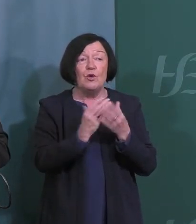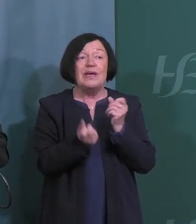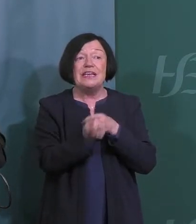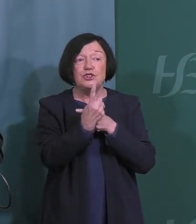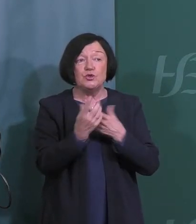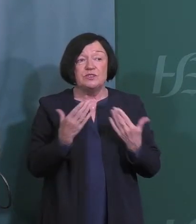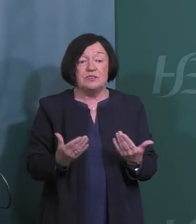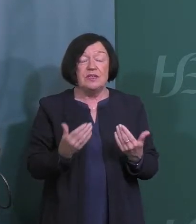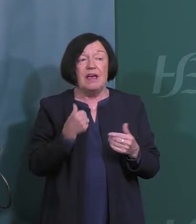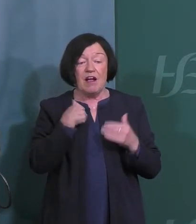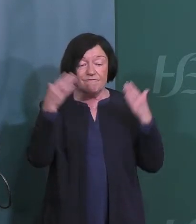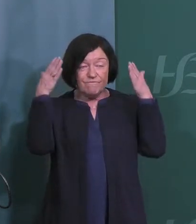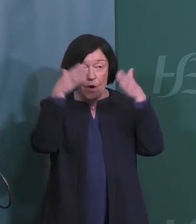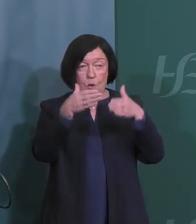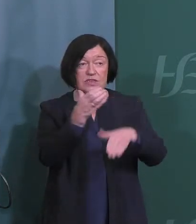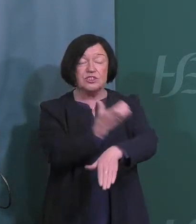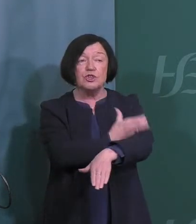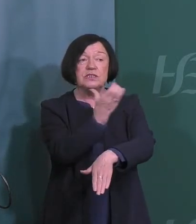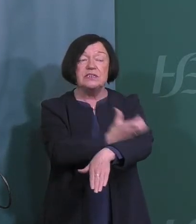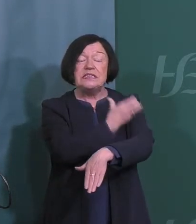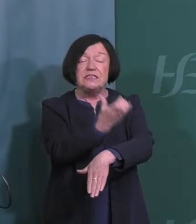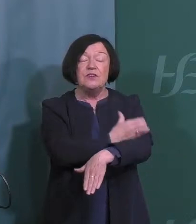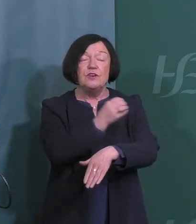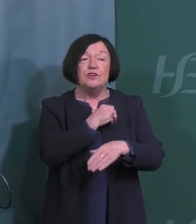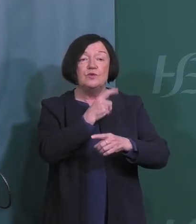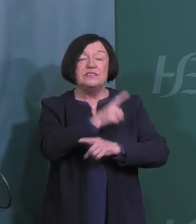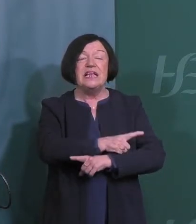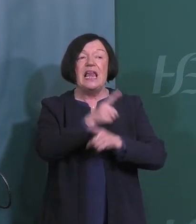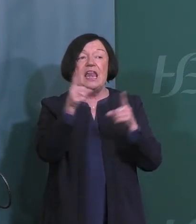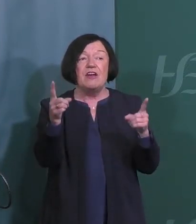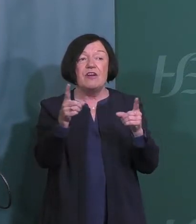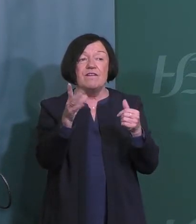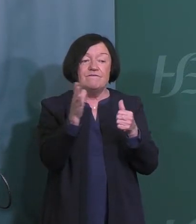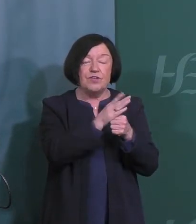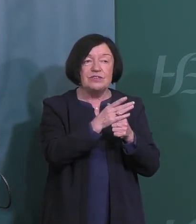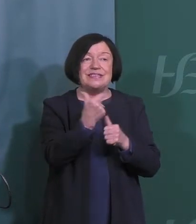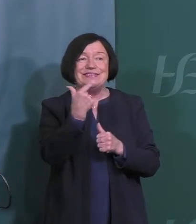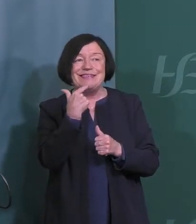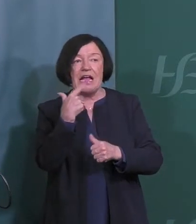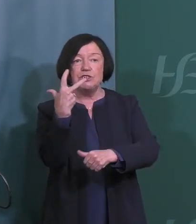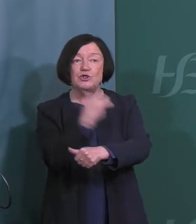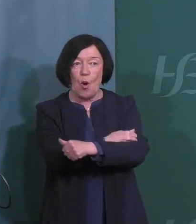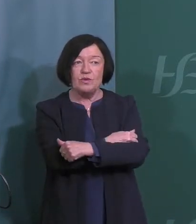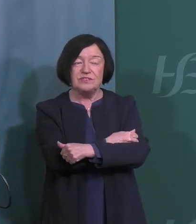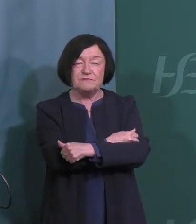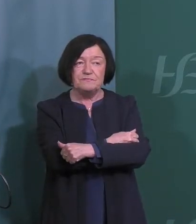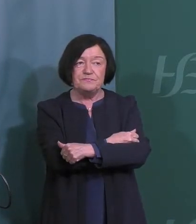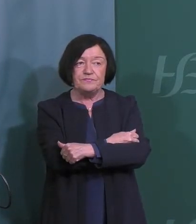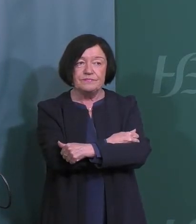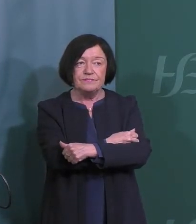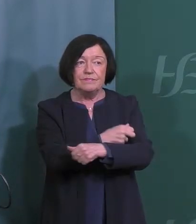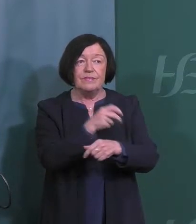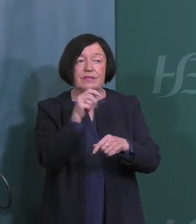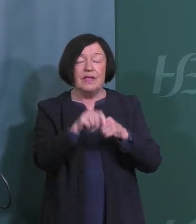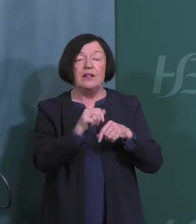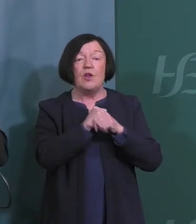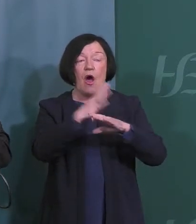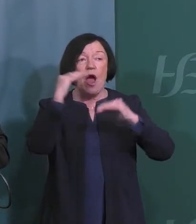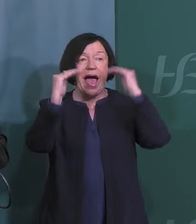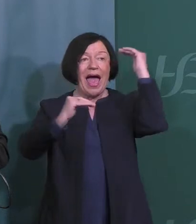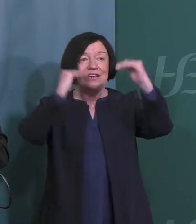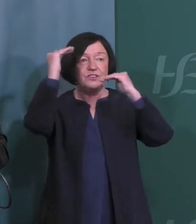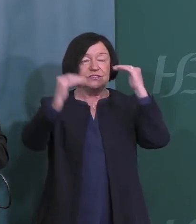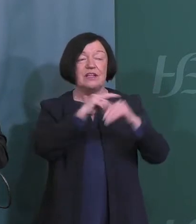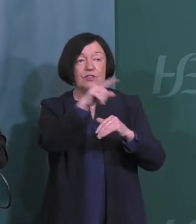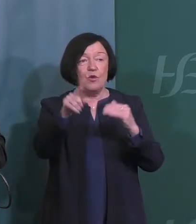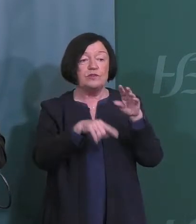with you. Our major focus continues to be delivering first and second doses, and then to all adults and indeed